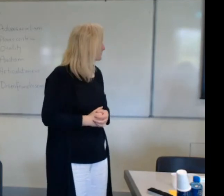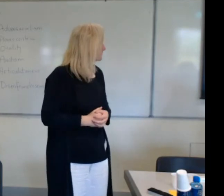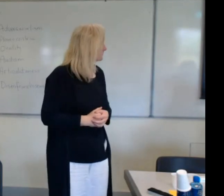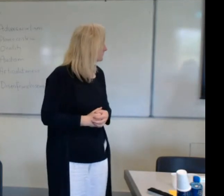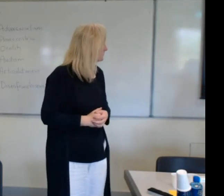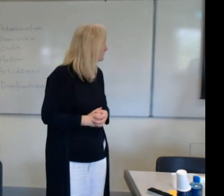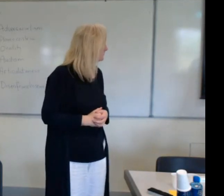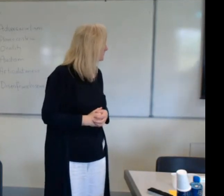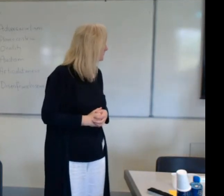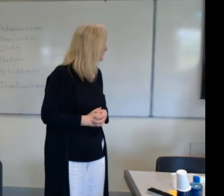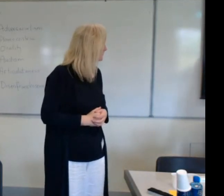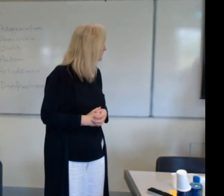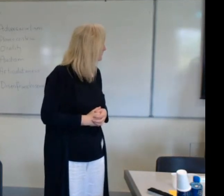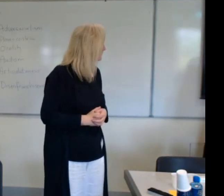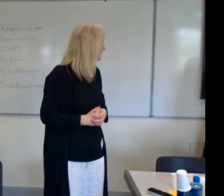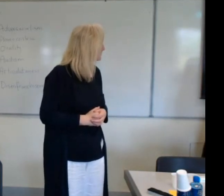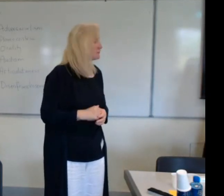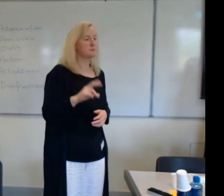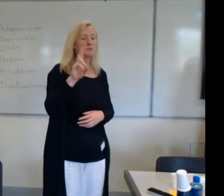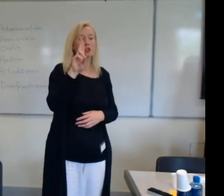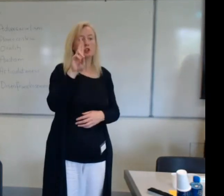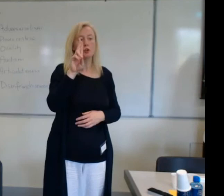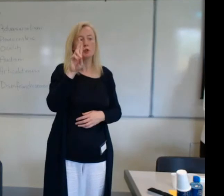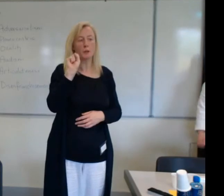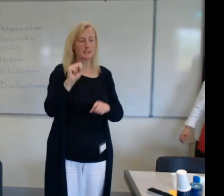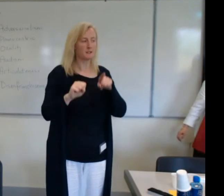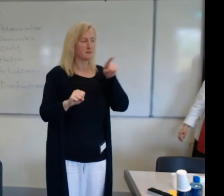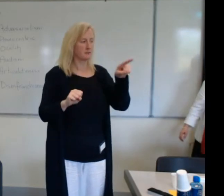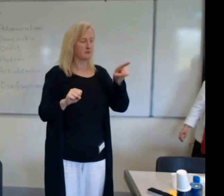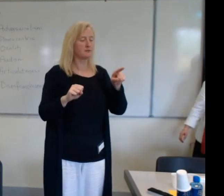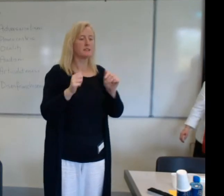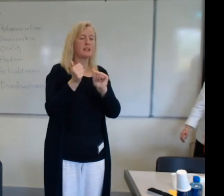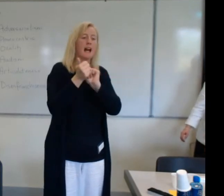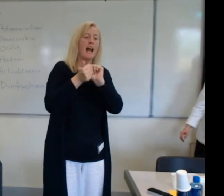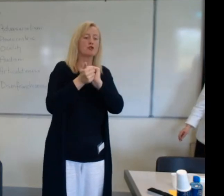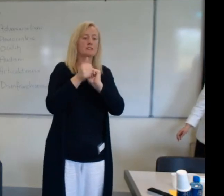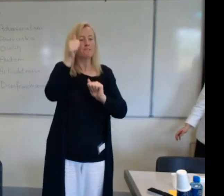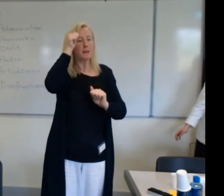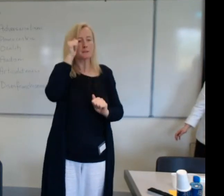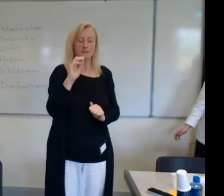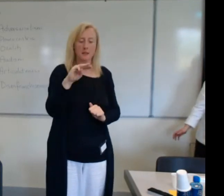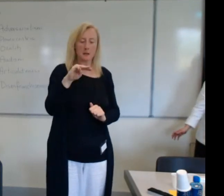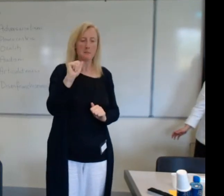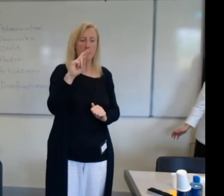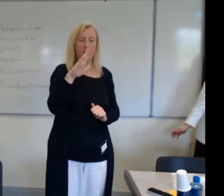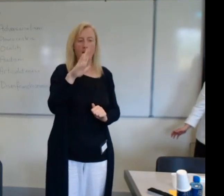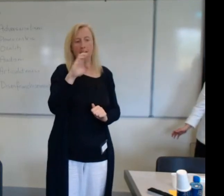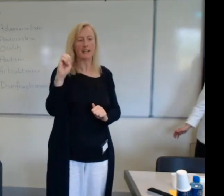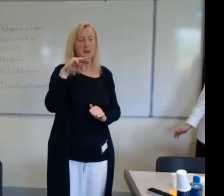I stuck these are both from the US. Marlee Matlin, any of you know the name Marlee Matlin? Famous deaf actress, winner